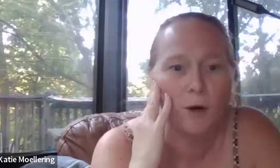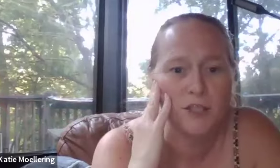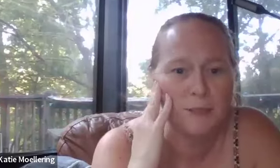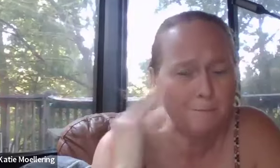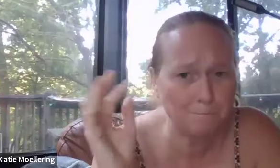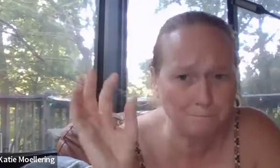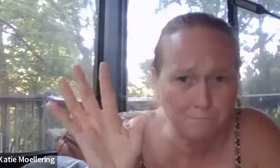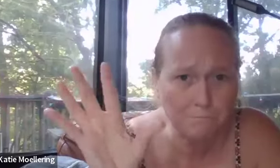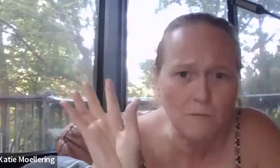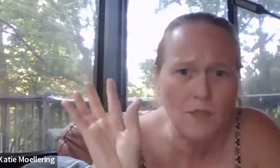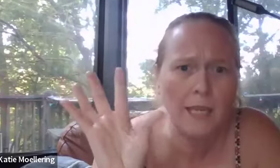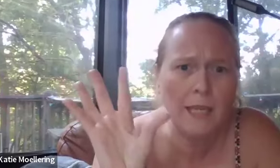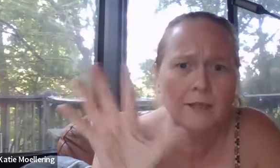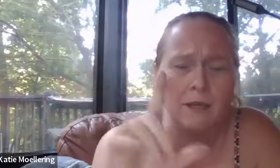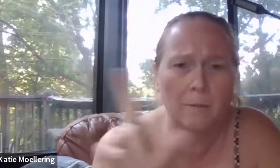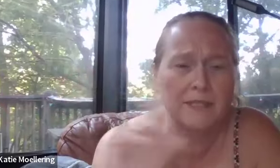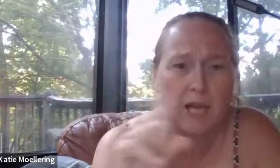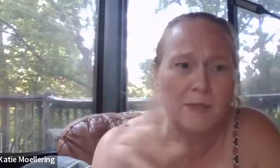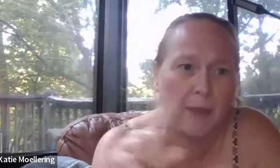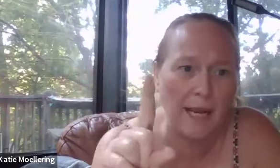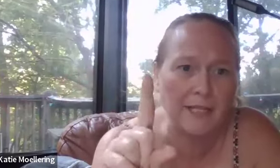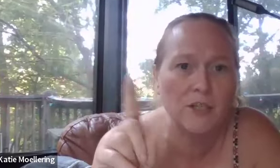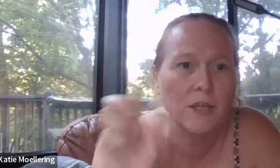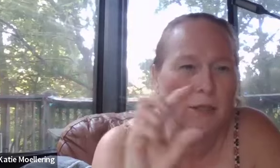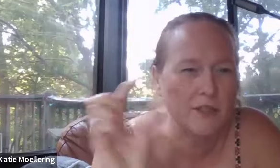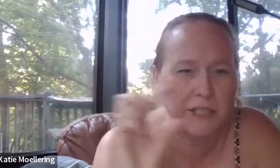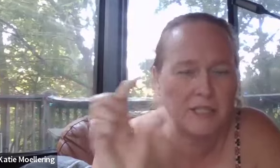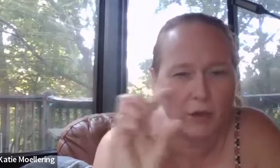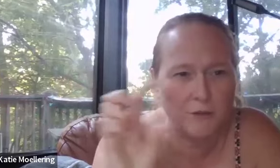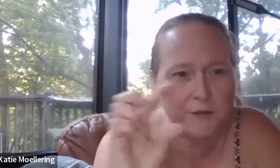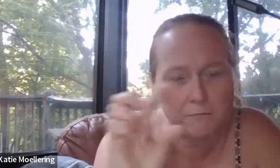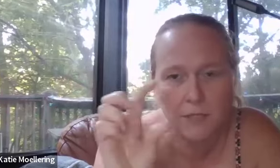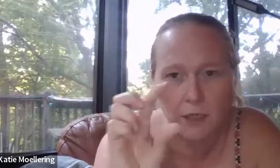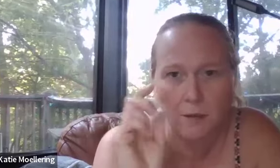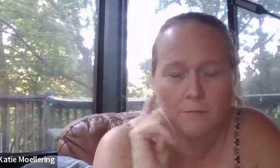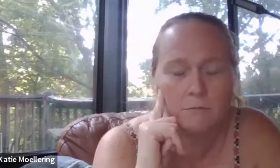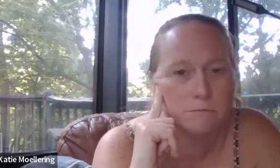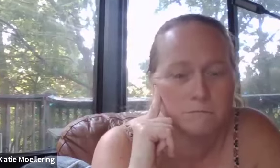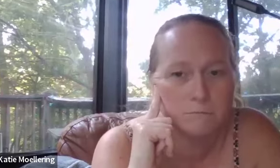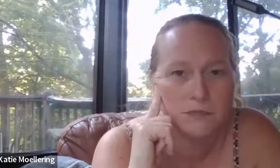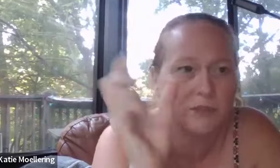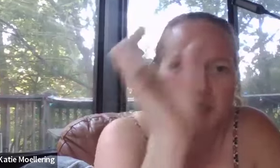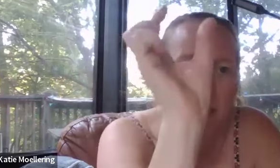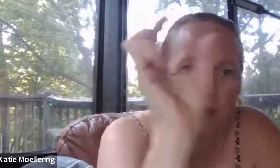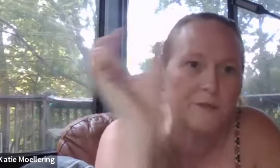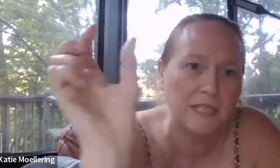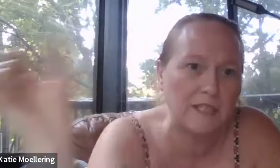o'neilllibrary.org, and at the top of the page, there's an adult. Um, you'll see adult, teen,